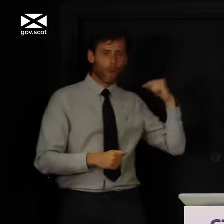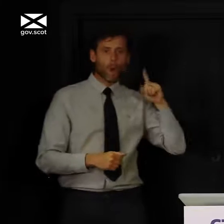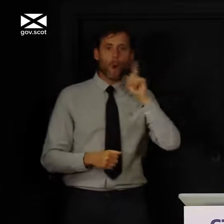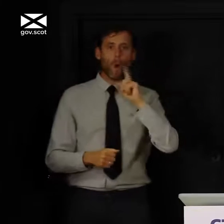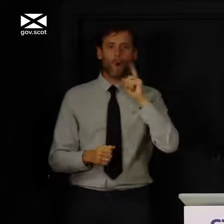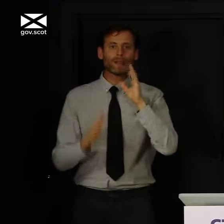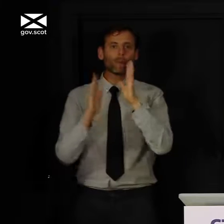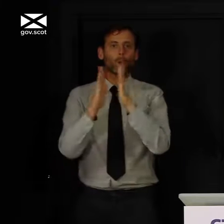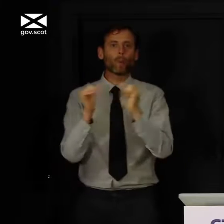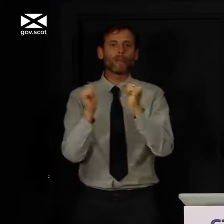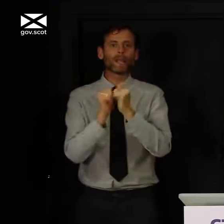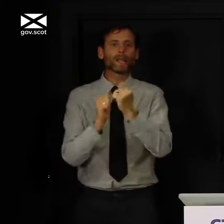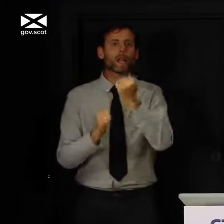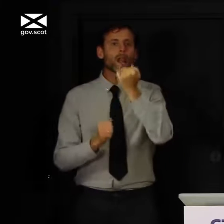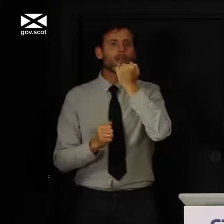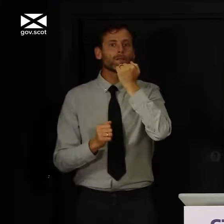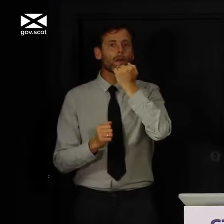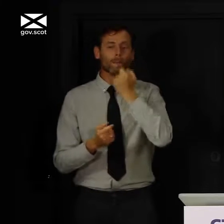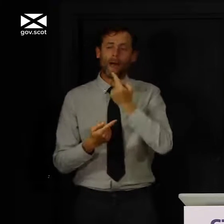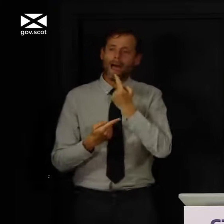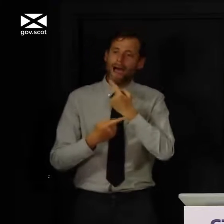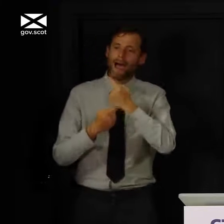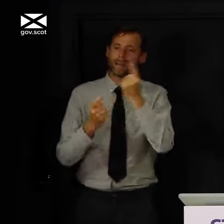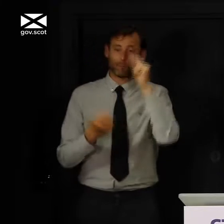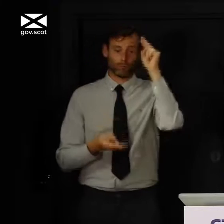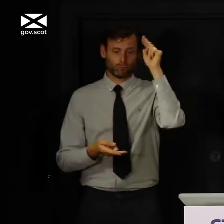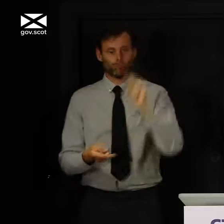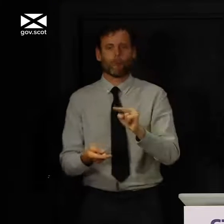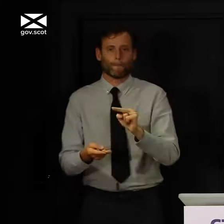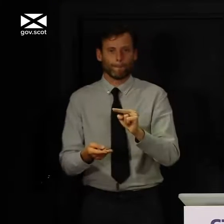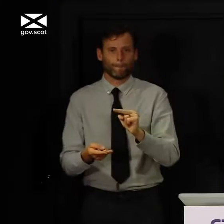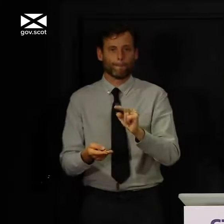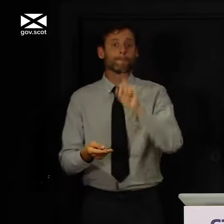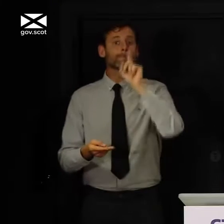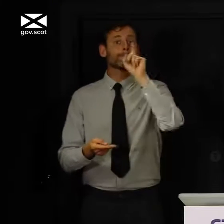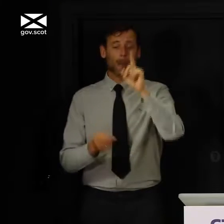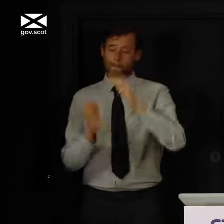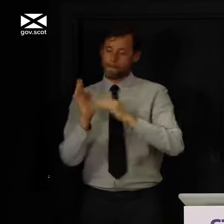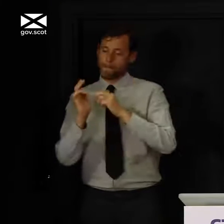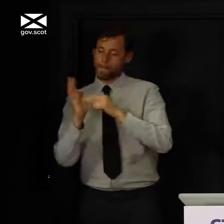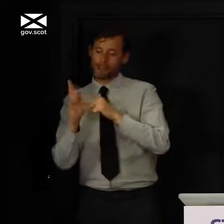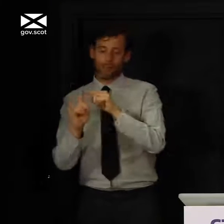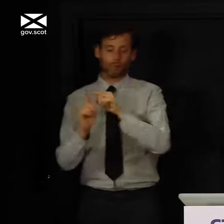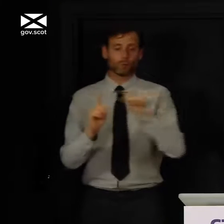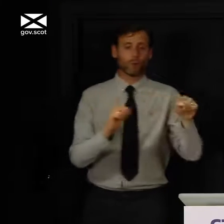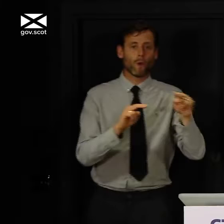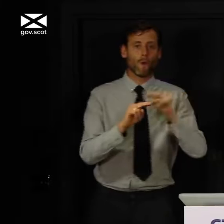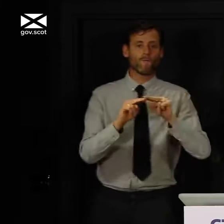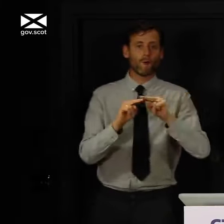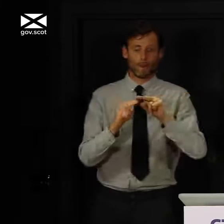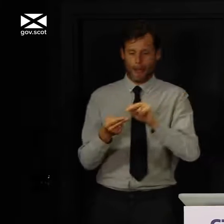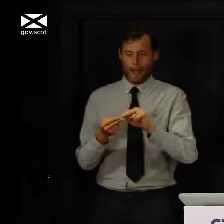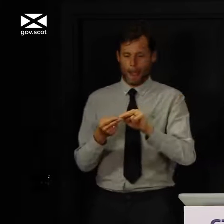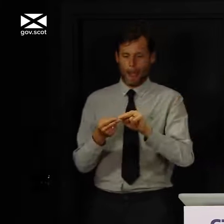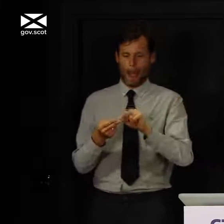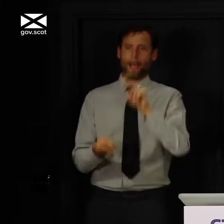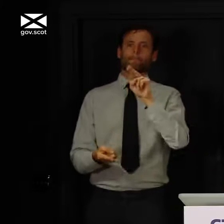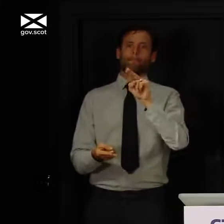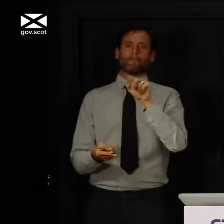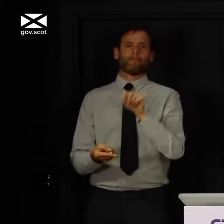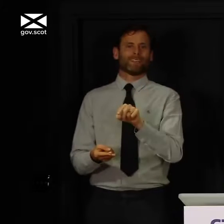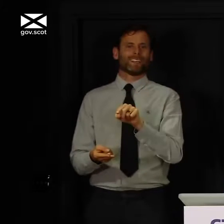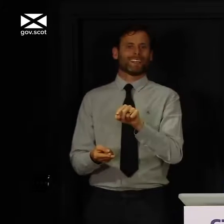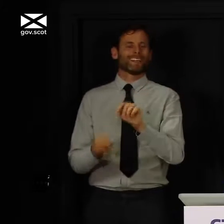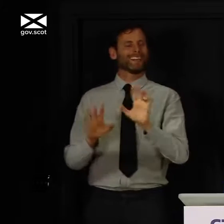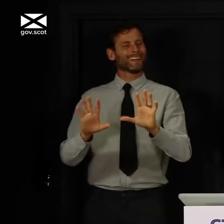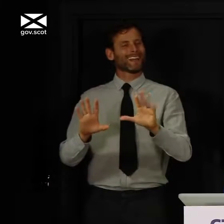weekend the numbers of deaths that are reported over the weekend are lower than you would see